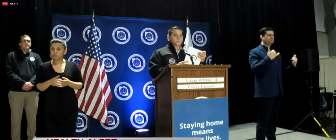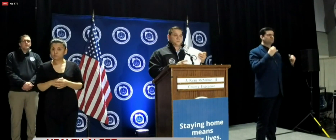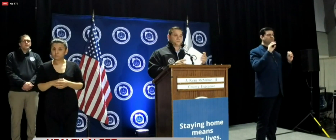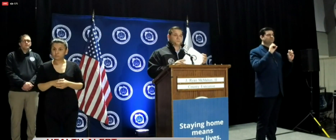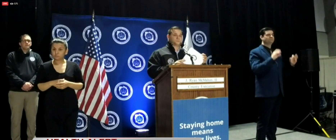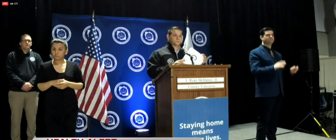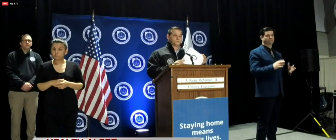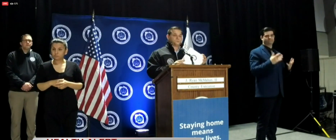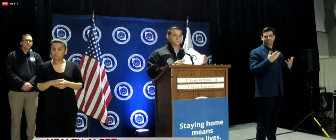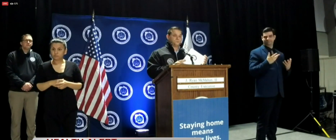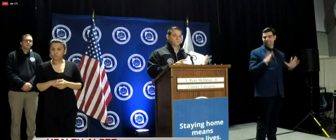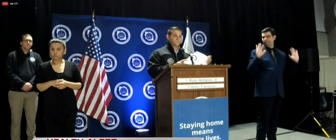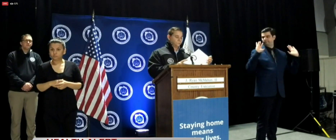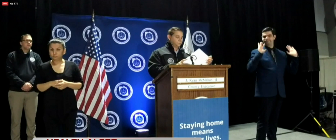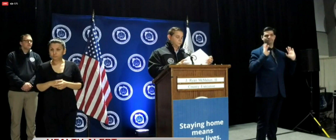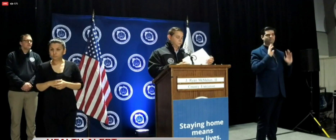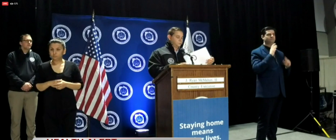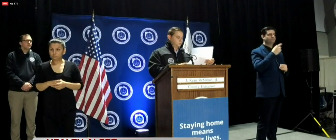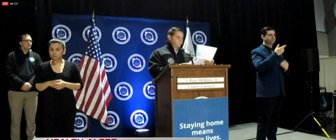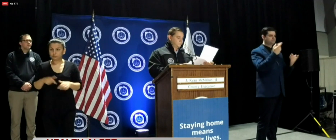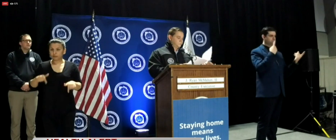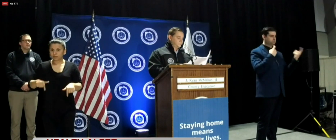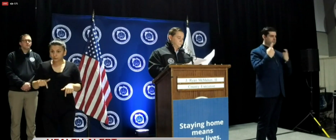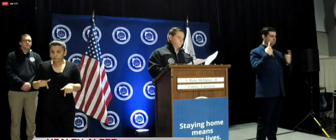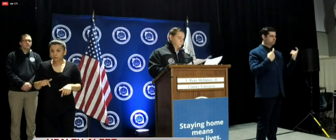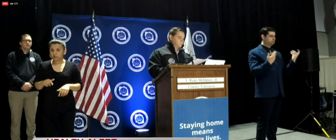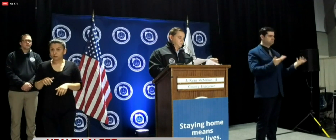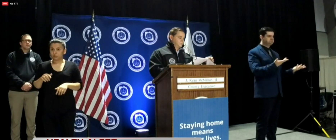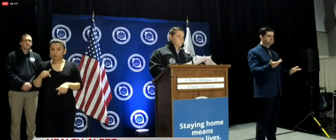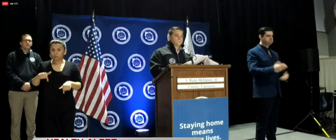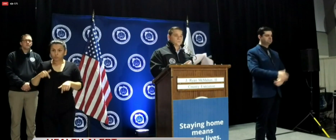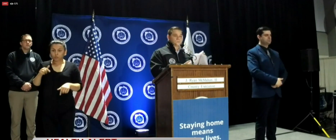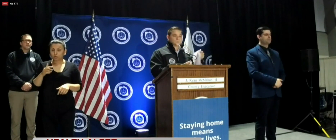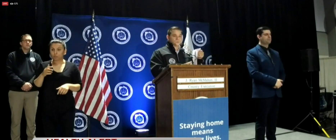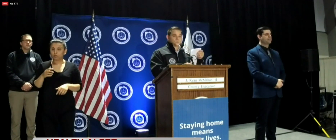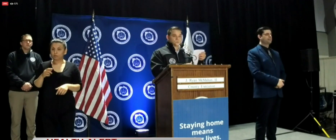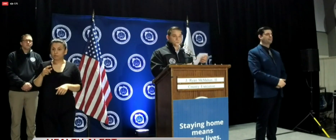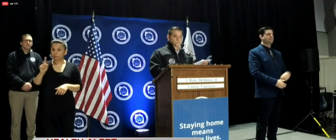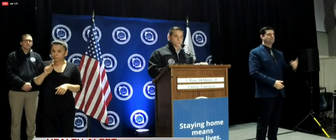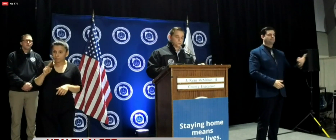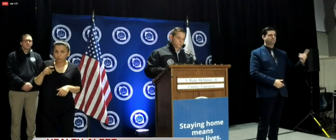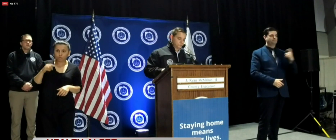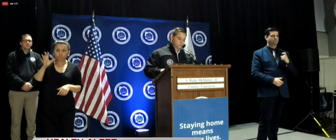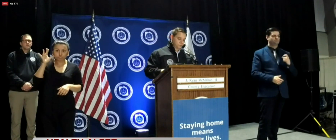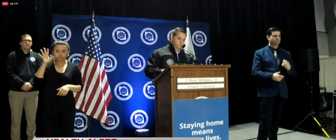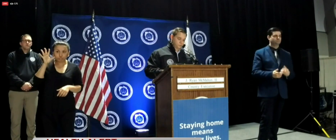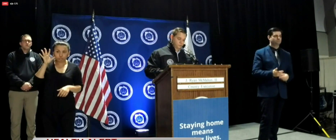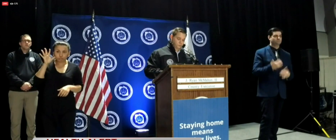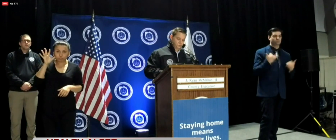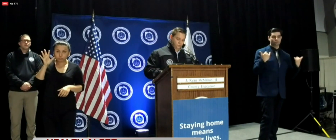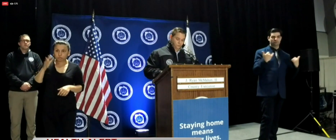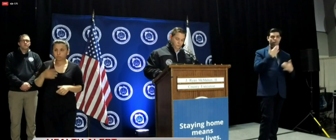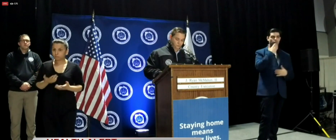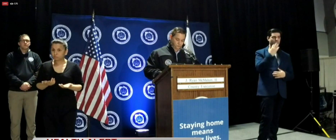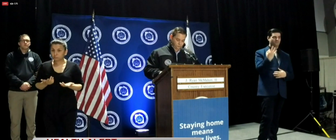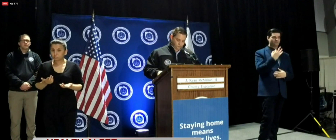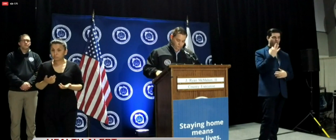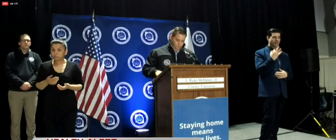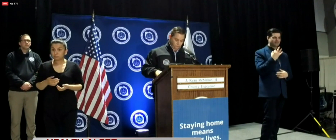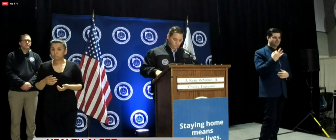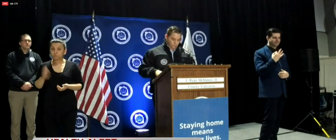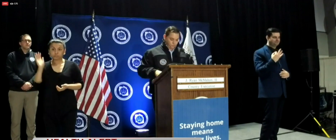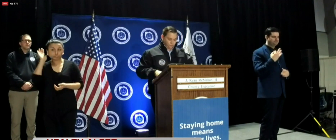Friday, and you got to the good news early, and I don't want it to be understated that the number of recoveries